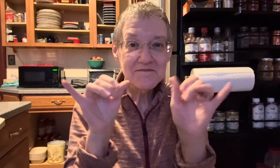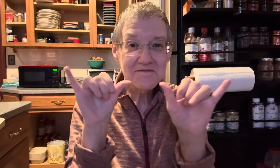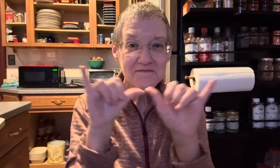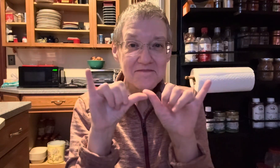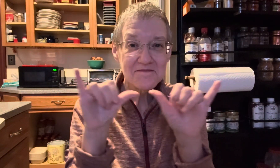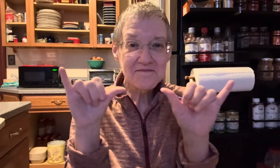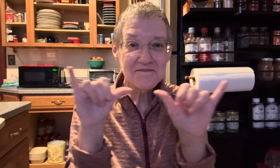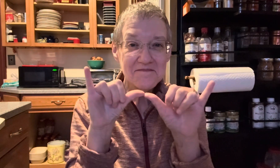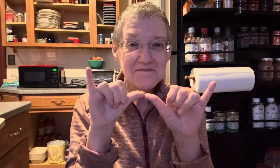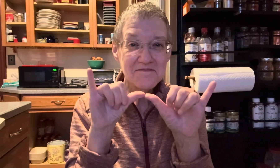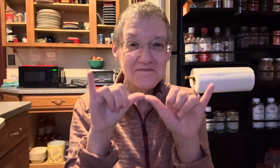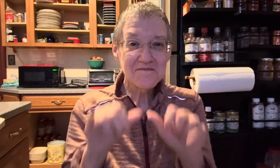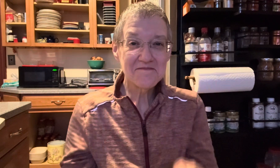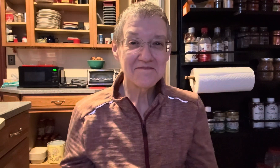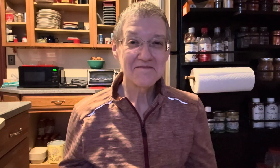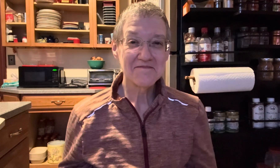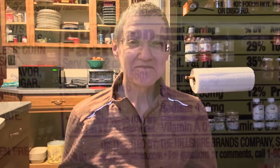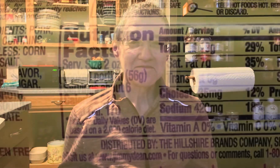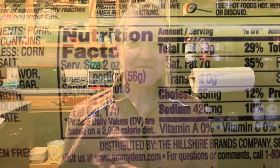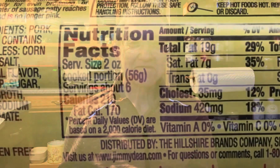Find the serving size.